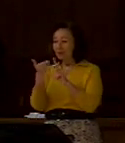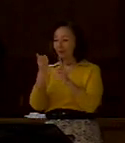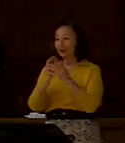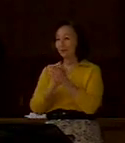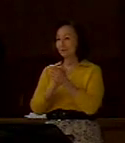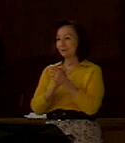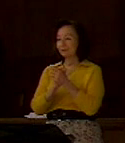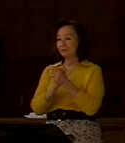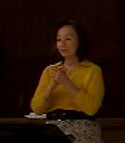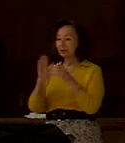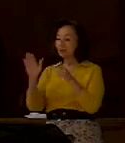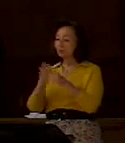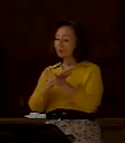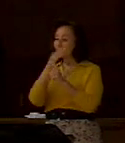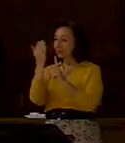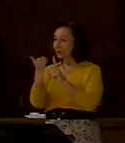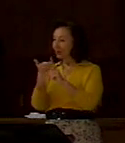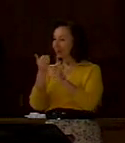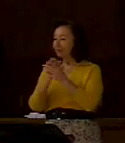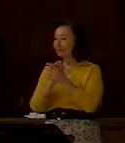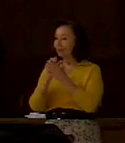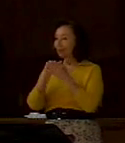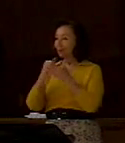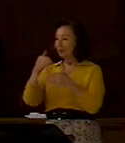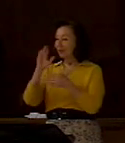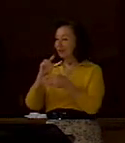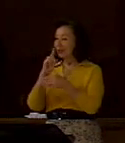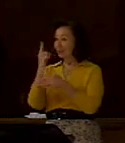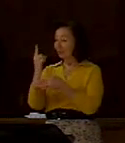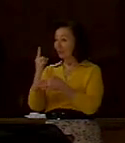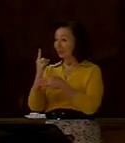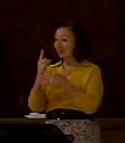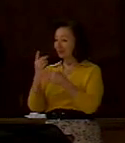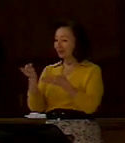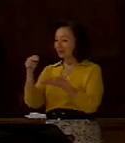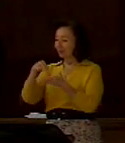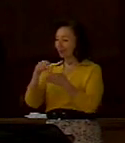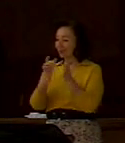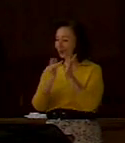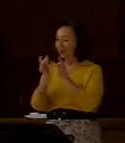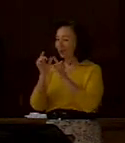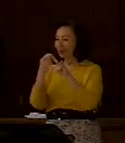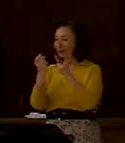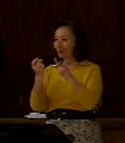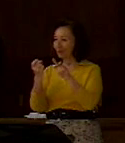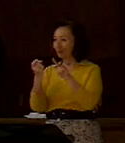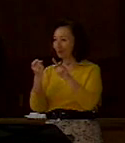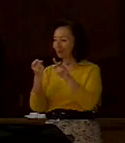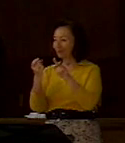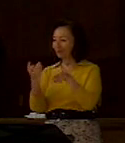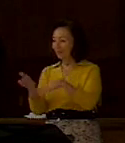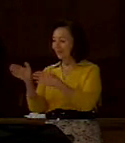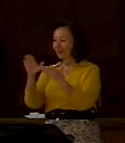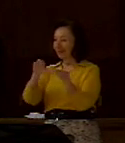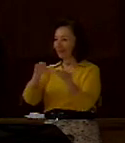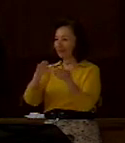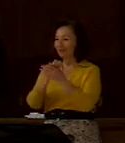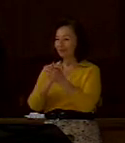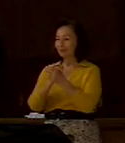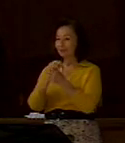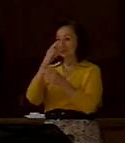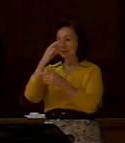To be fully persuaded that God is the one that raised Jesus from the dead.